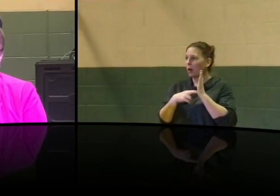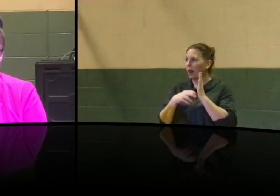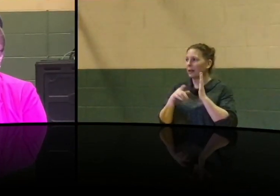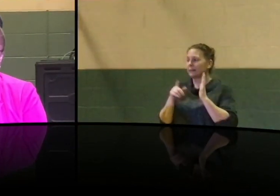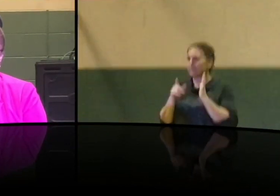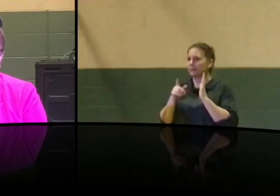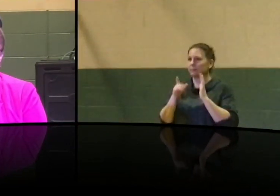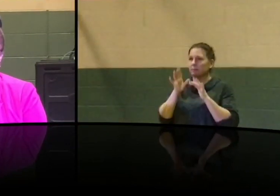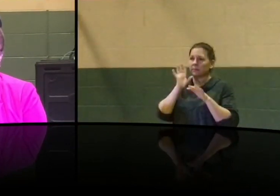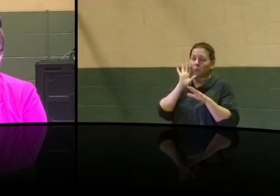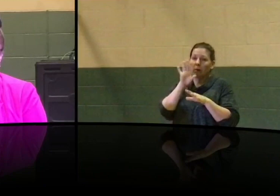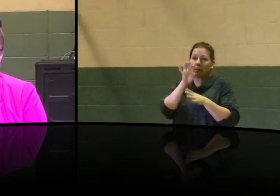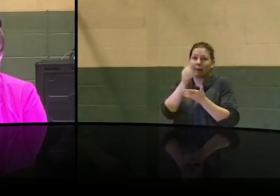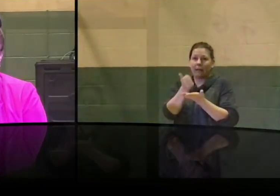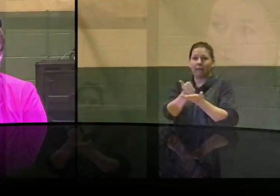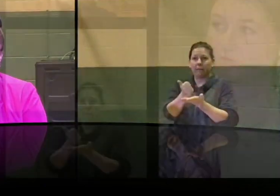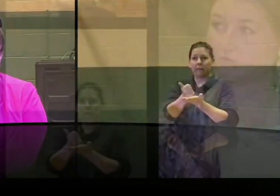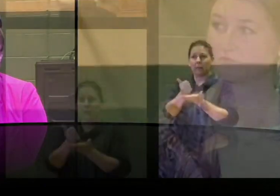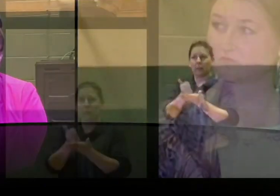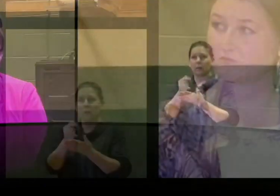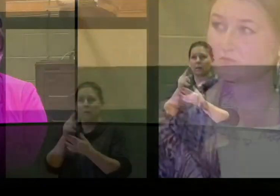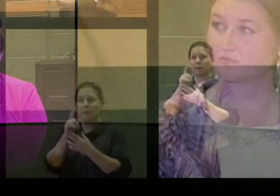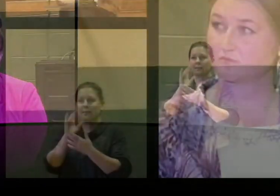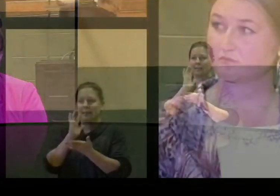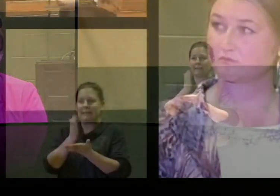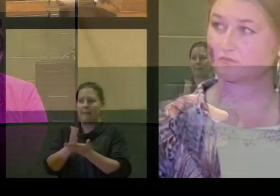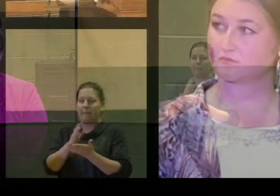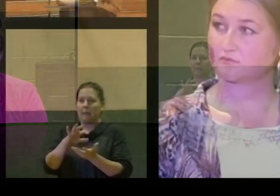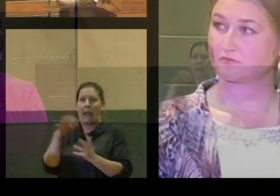going to be helpful because they eliminate chaos.